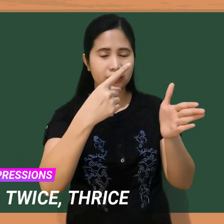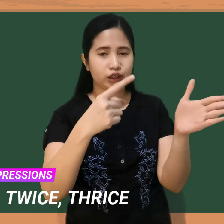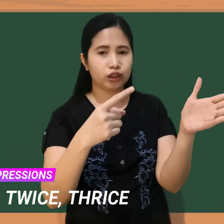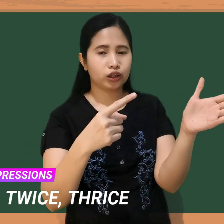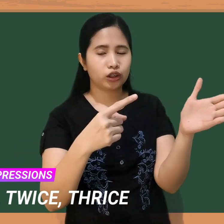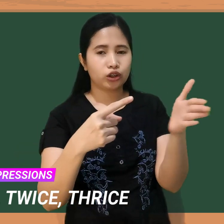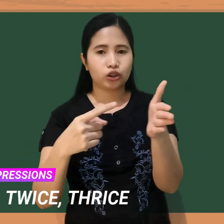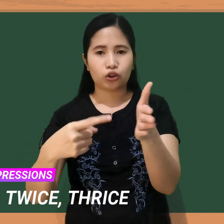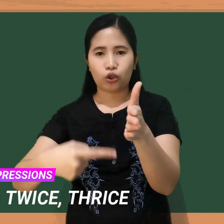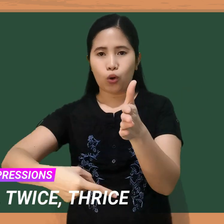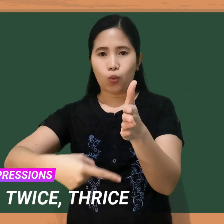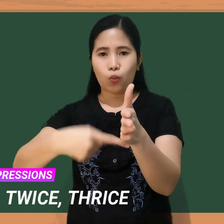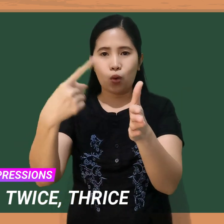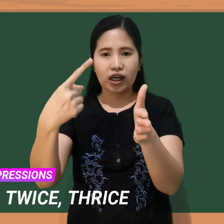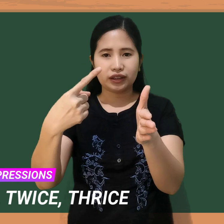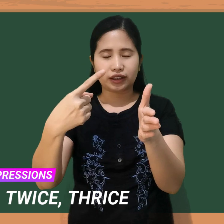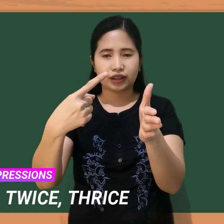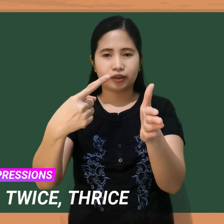once. So, once.